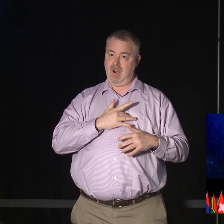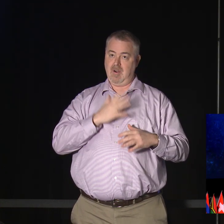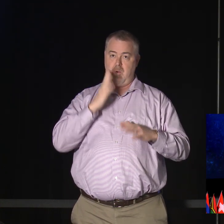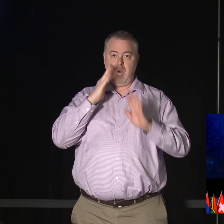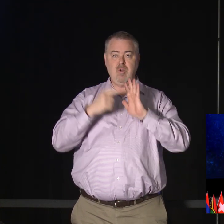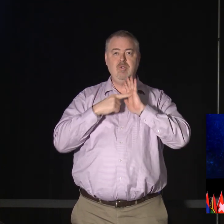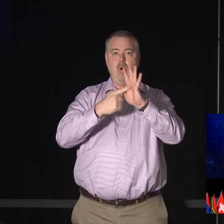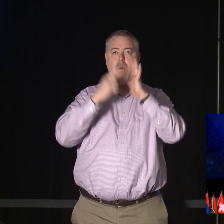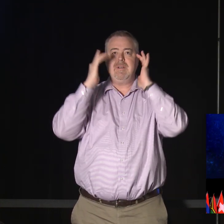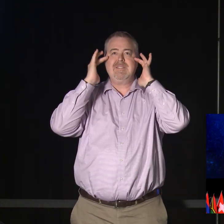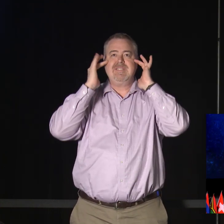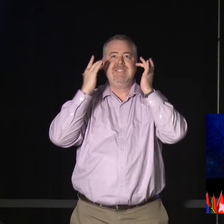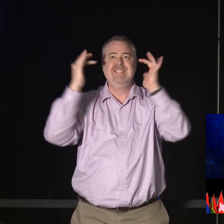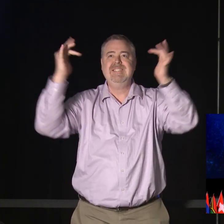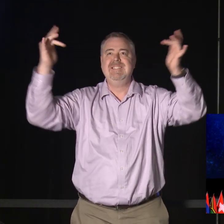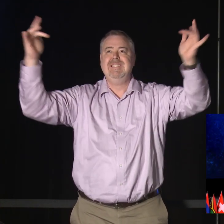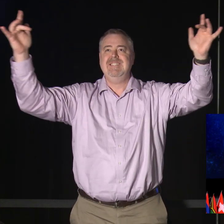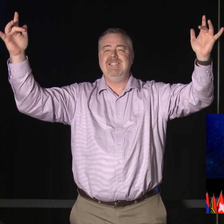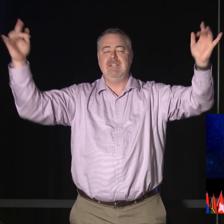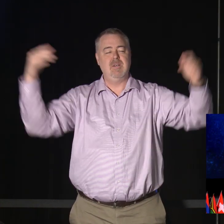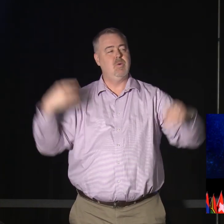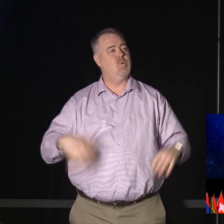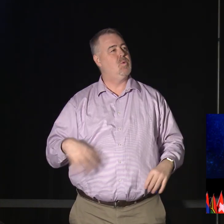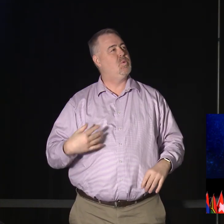countenance. Lord, have mercy.